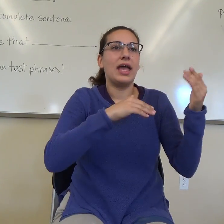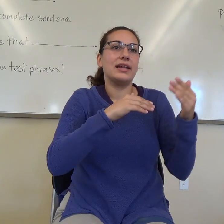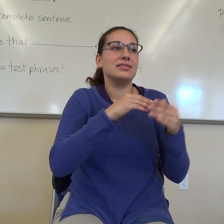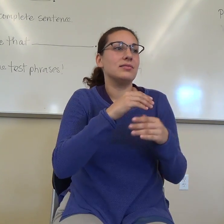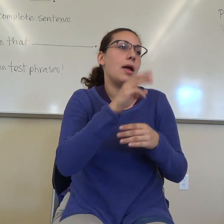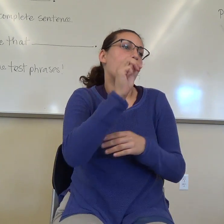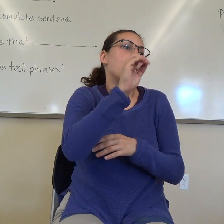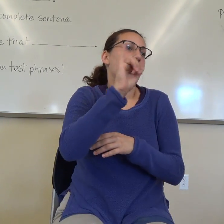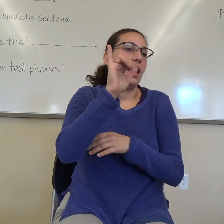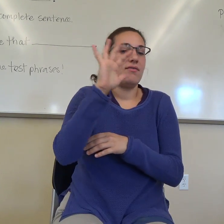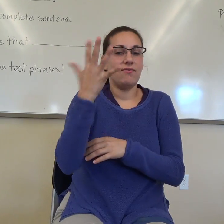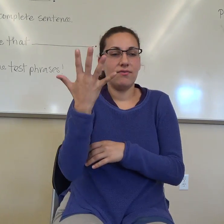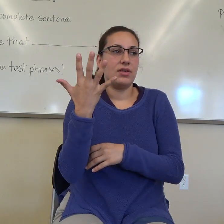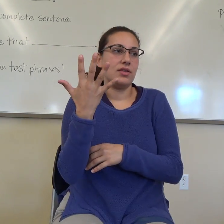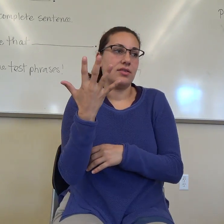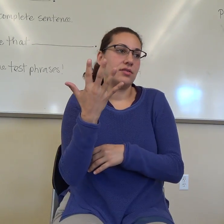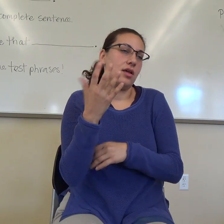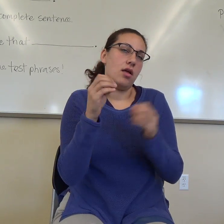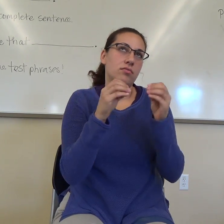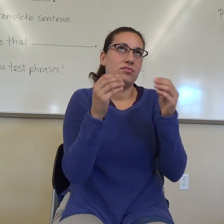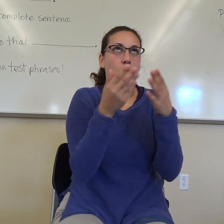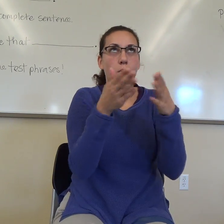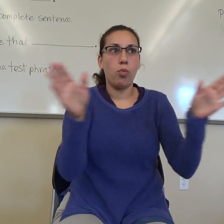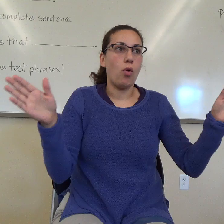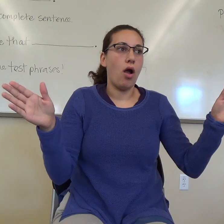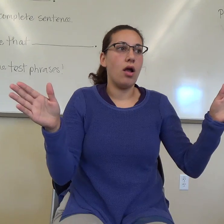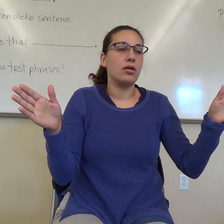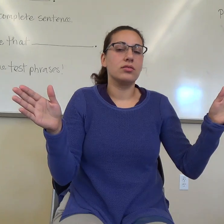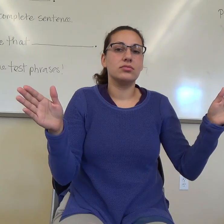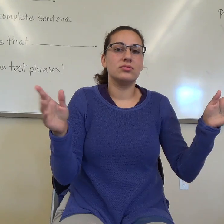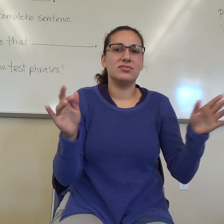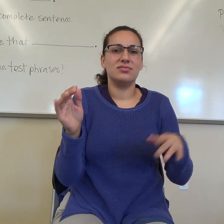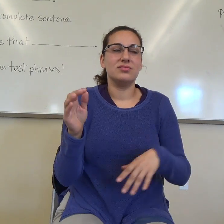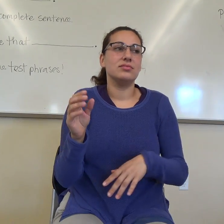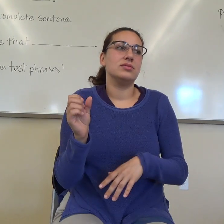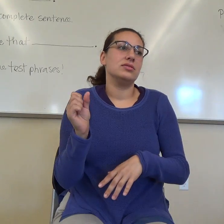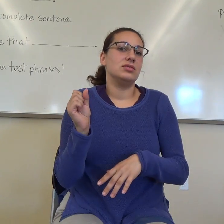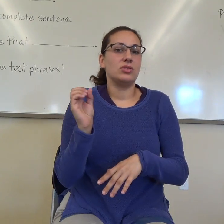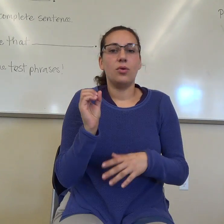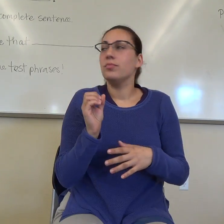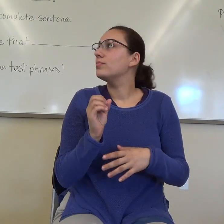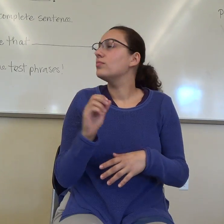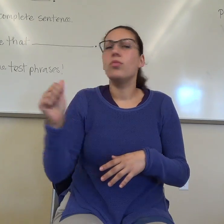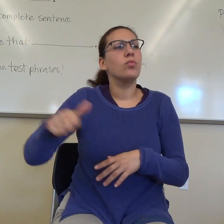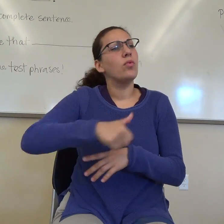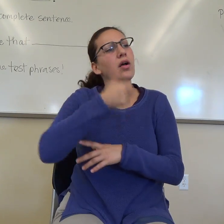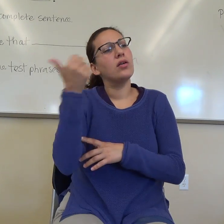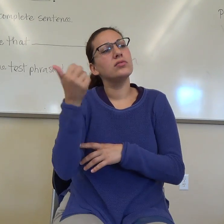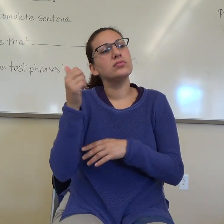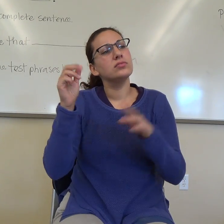stopped people, right? They said, oh shoot, I thought it was Cinco de Mayo. So what else is referred